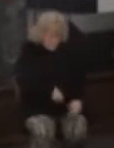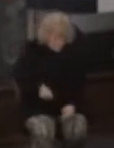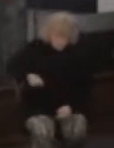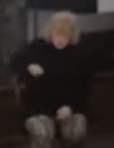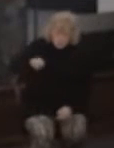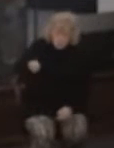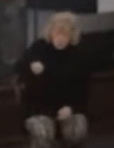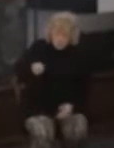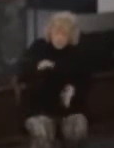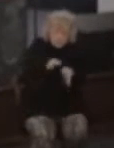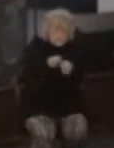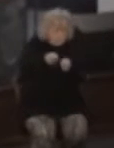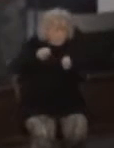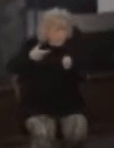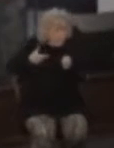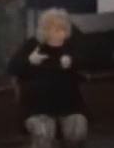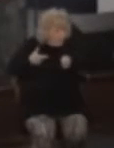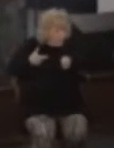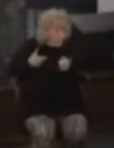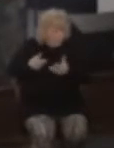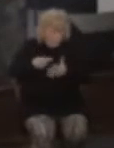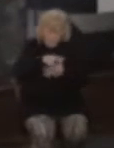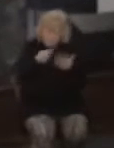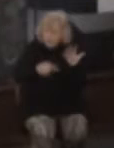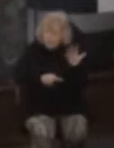bow, and his belt.